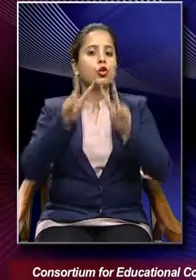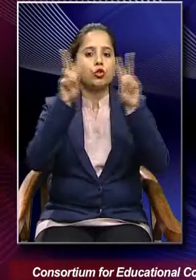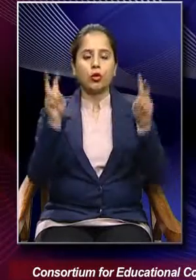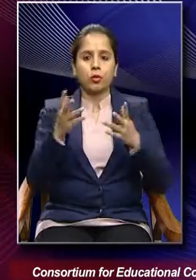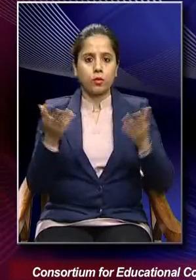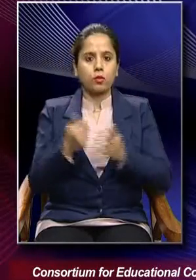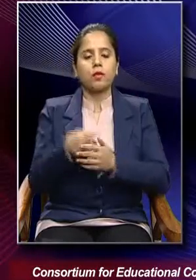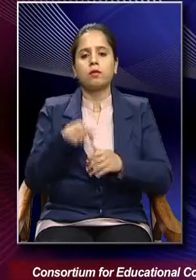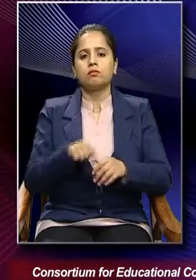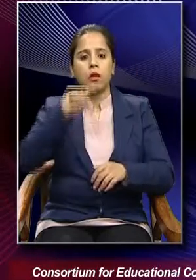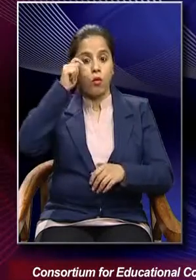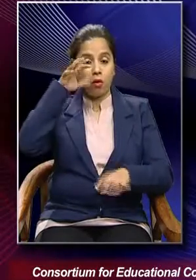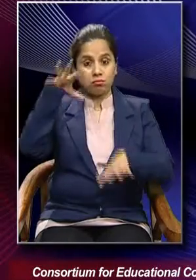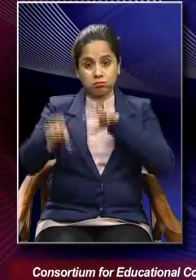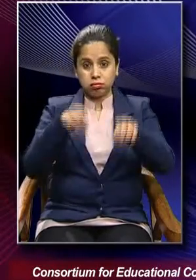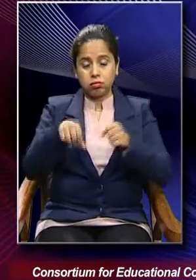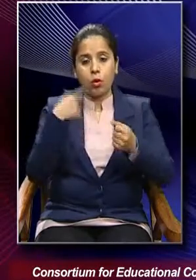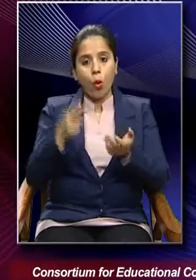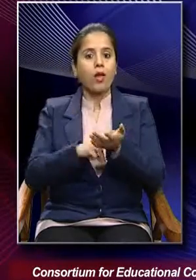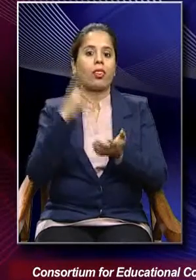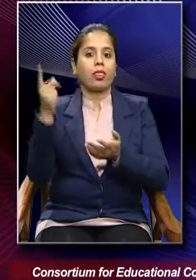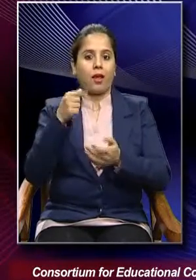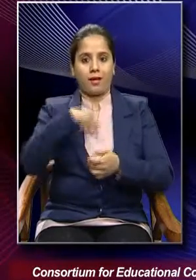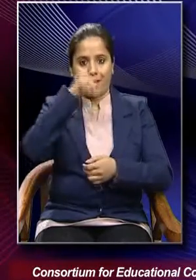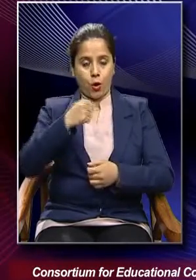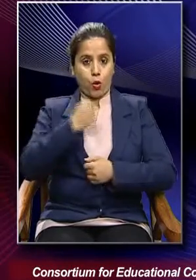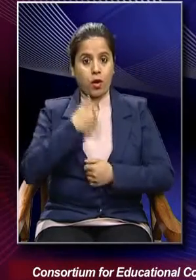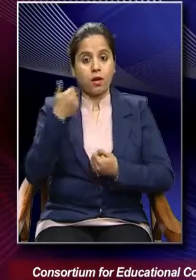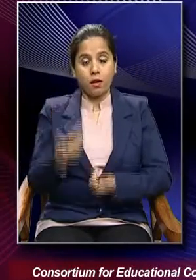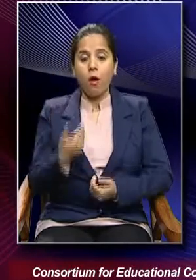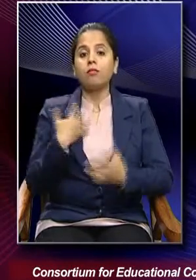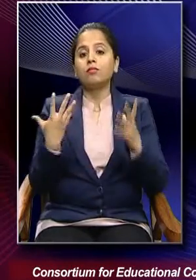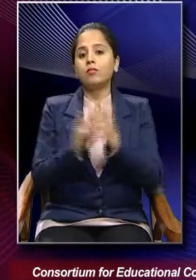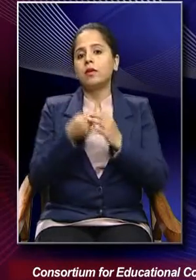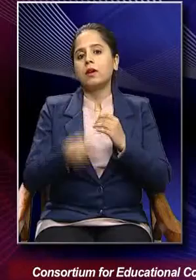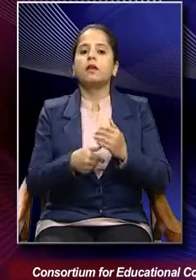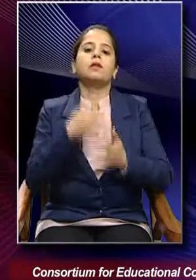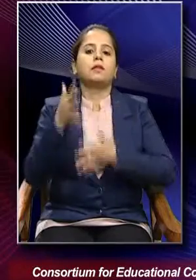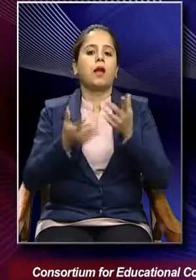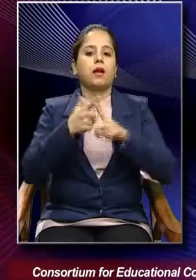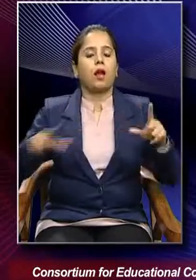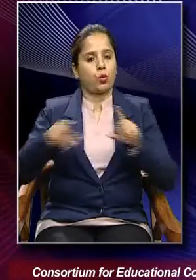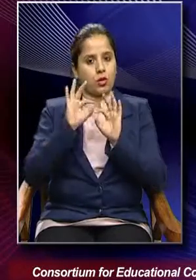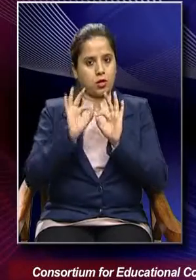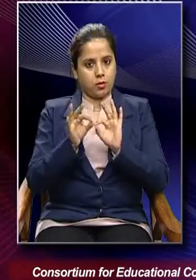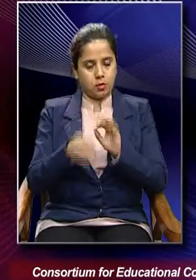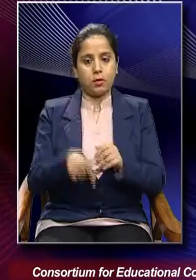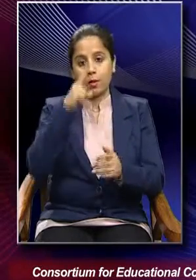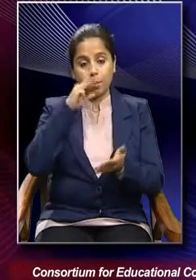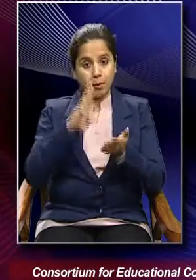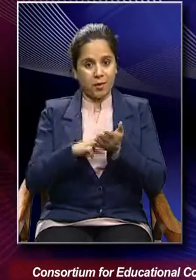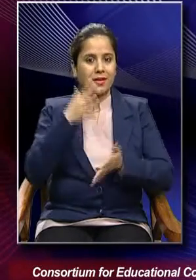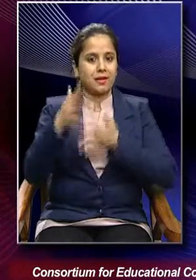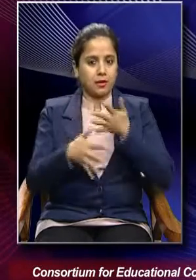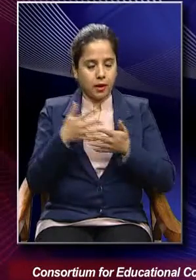is Colonialism and Nationalism, and we have with us the sign language interpreter Manisha